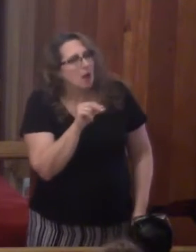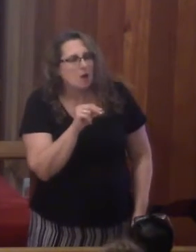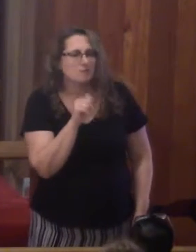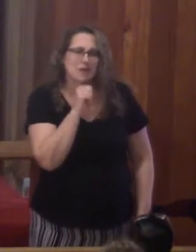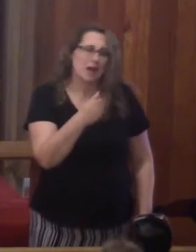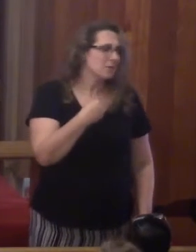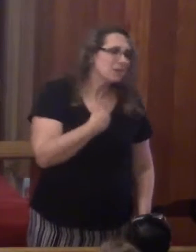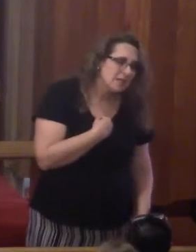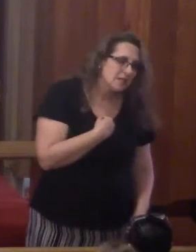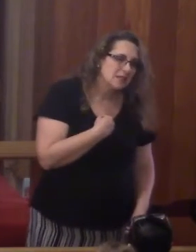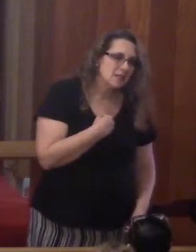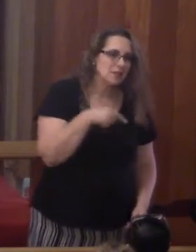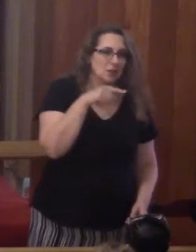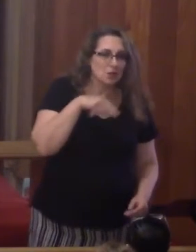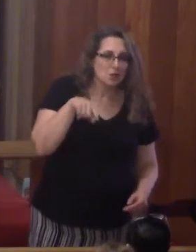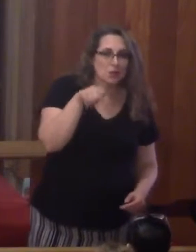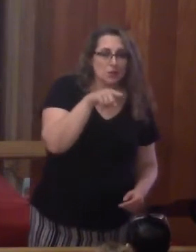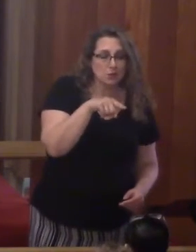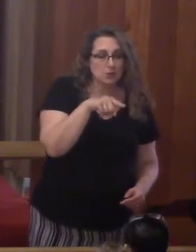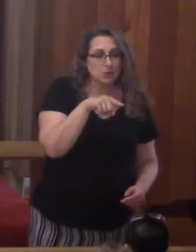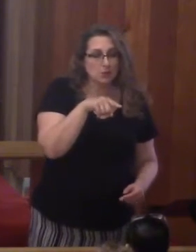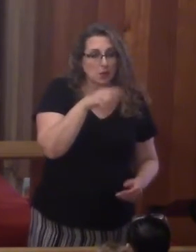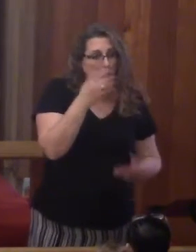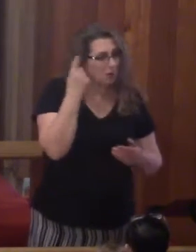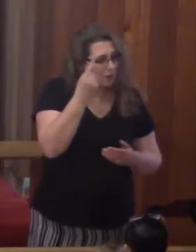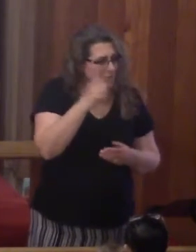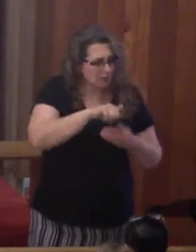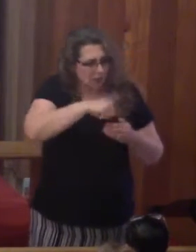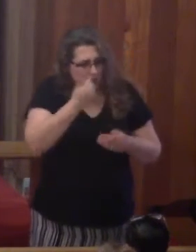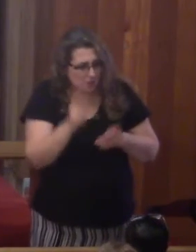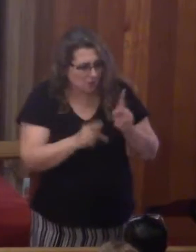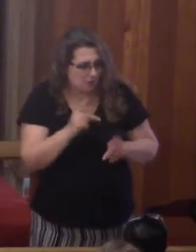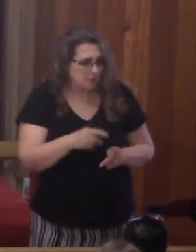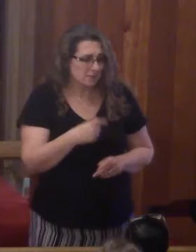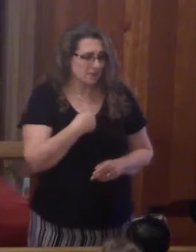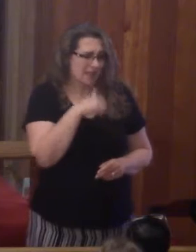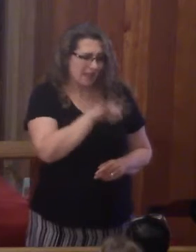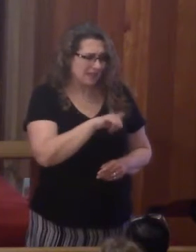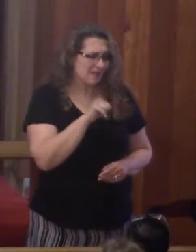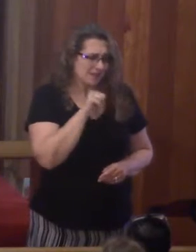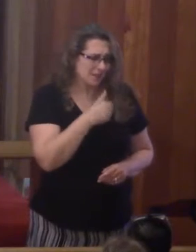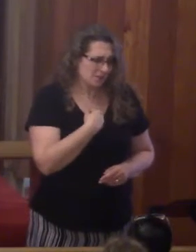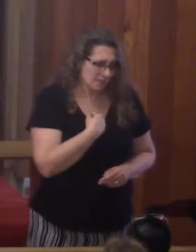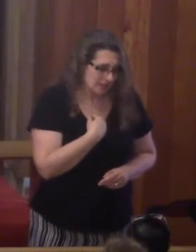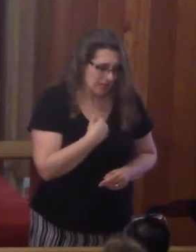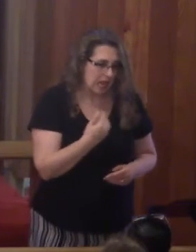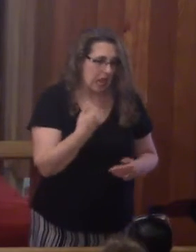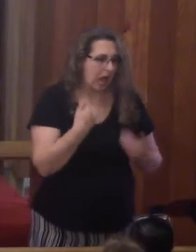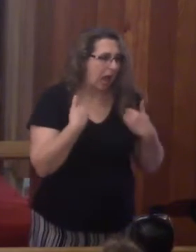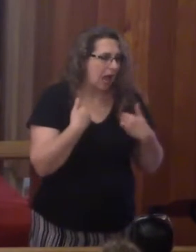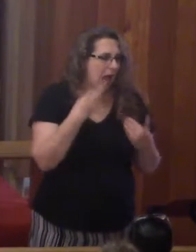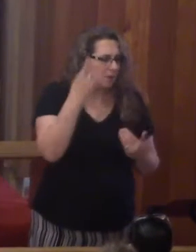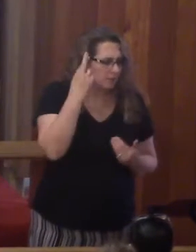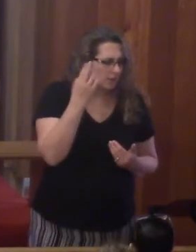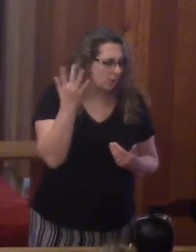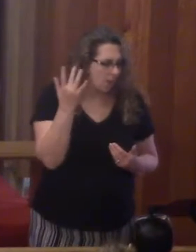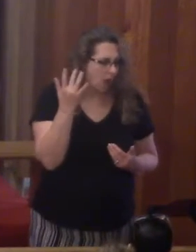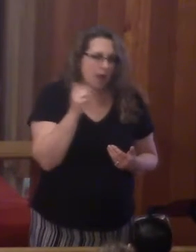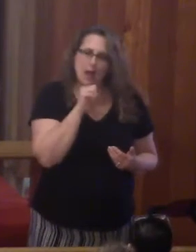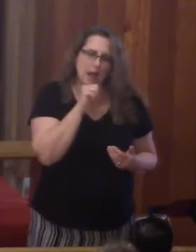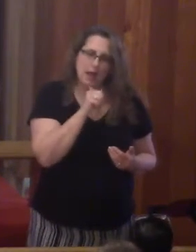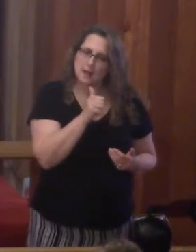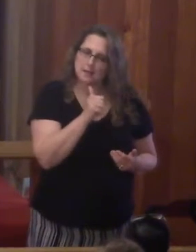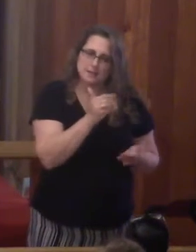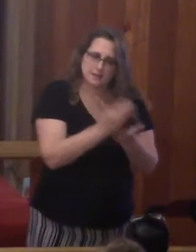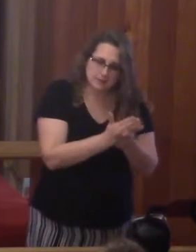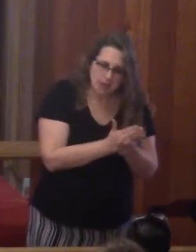not me. You may have someone else in mind, Pastor, when you're preaching, but it's not me. I have reasons for why I didn't stop and give